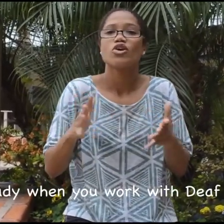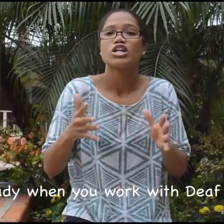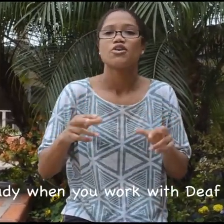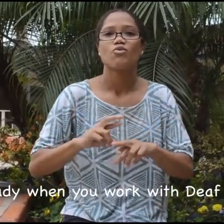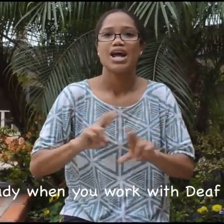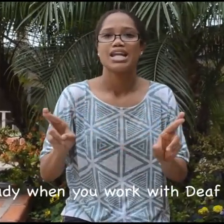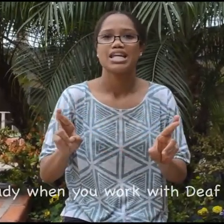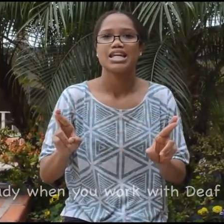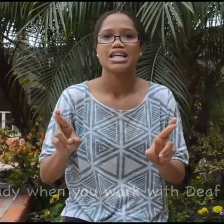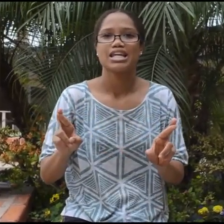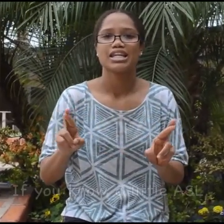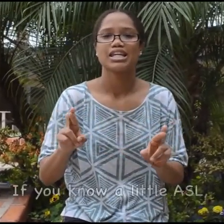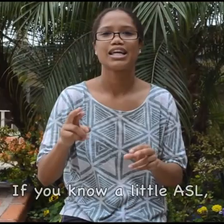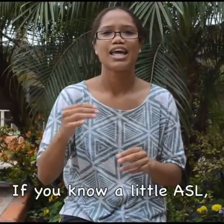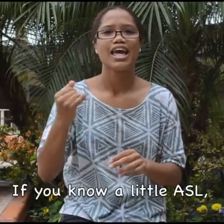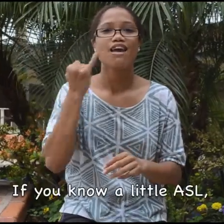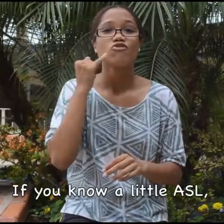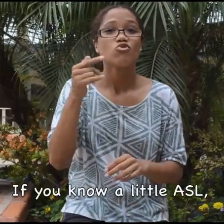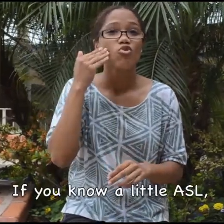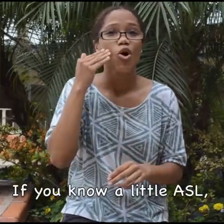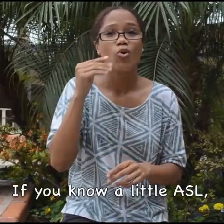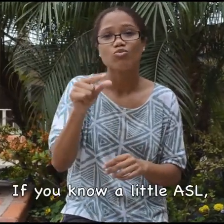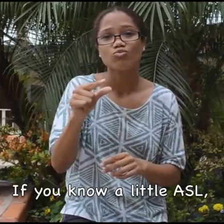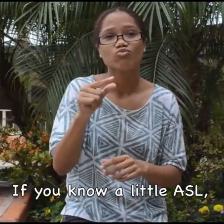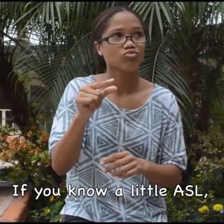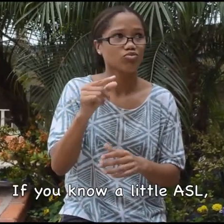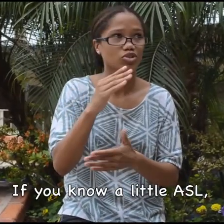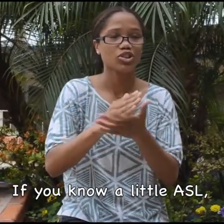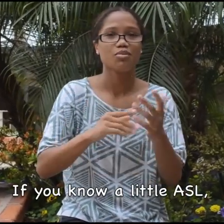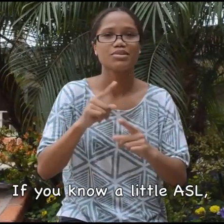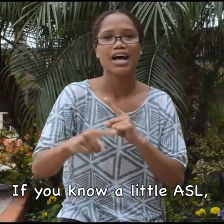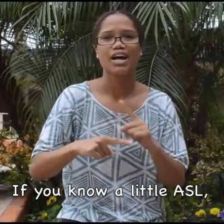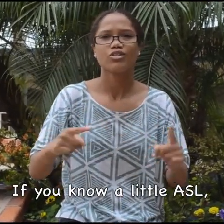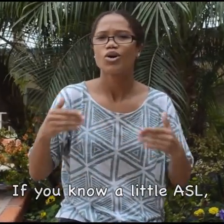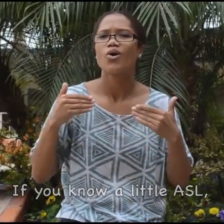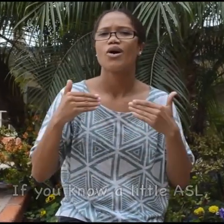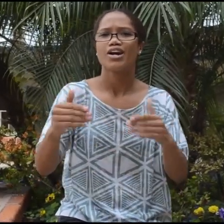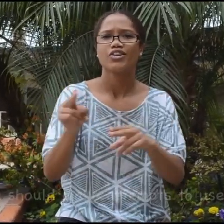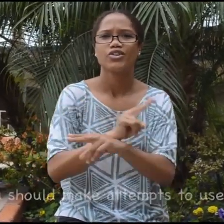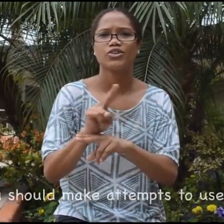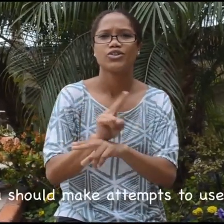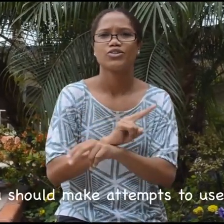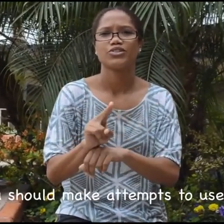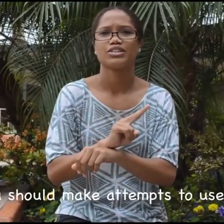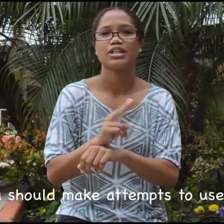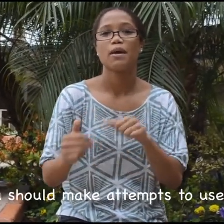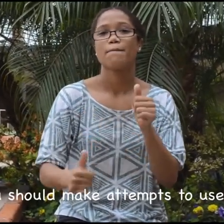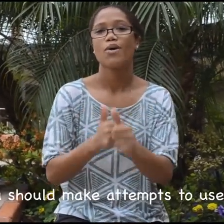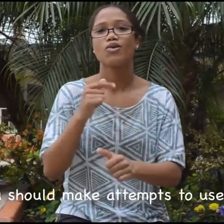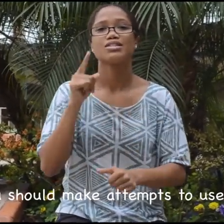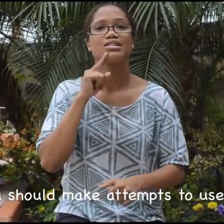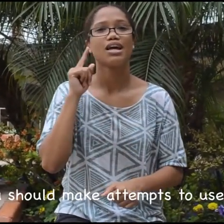people. If you know a little ASL, you should make attempts to use